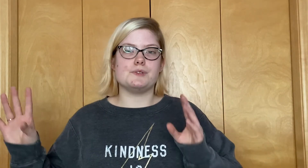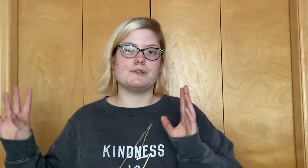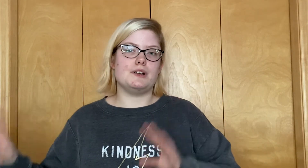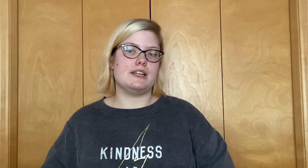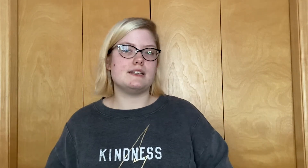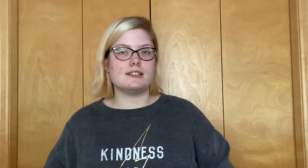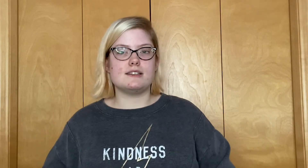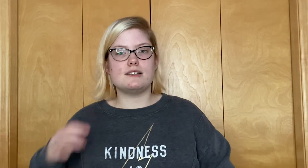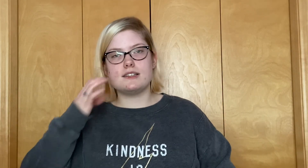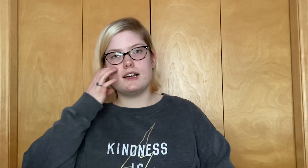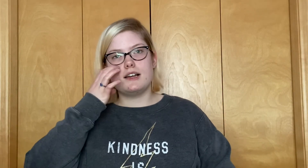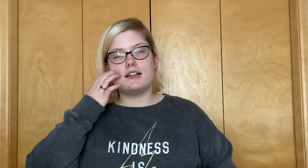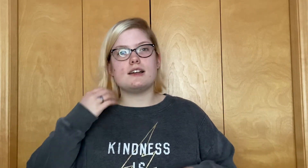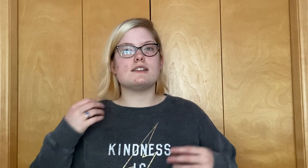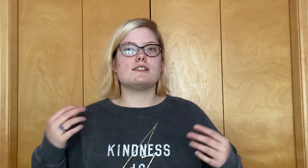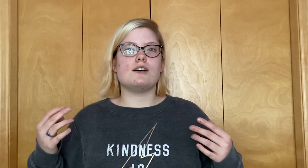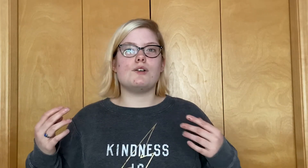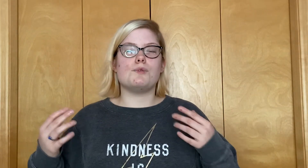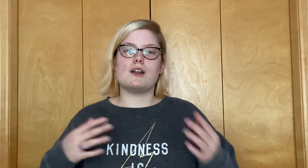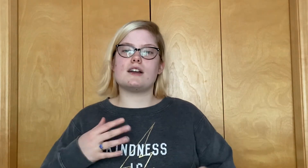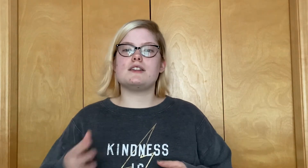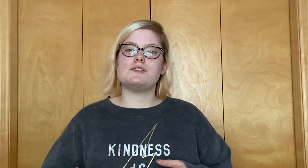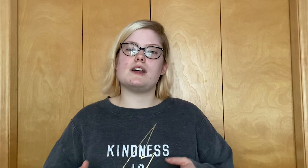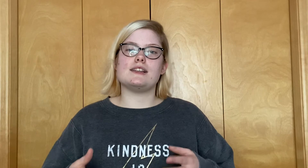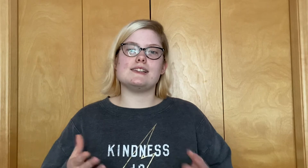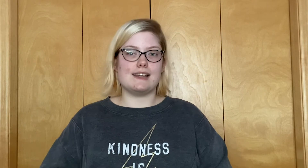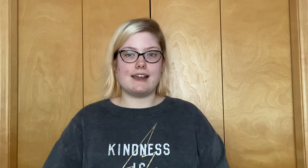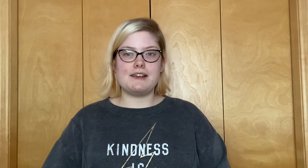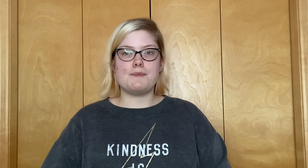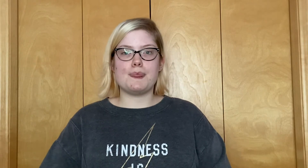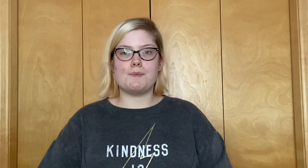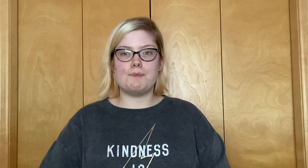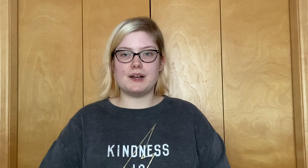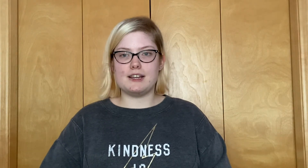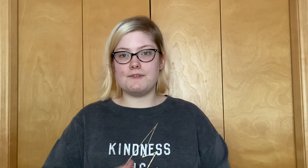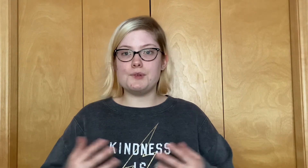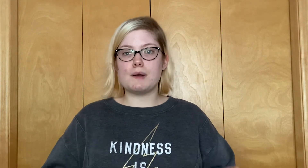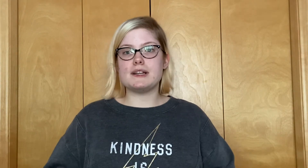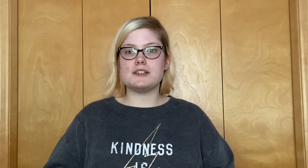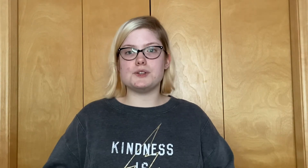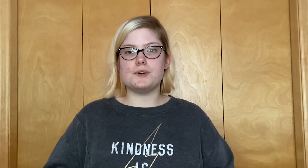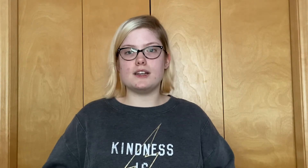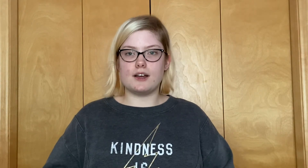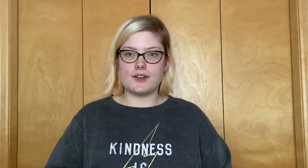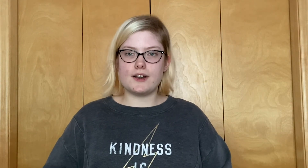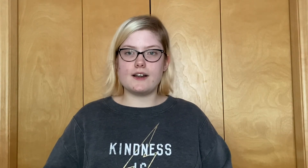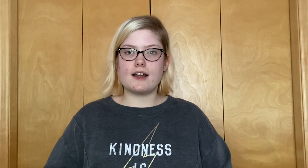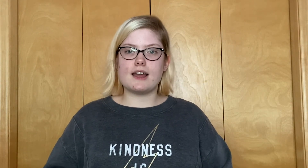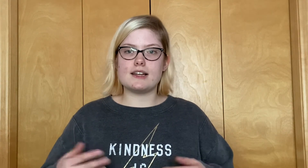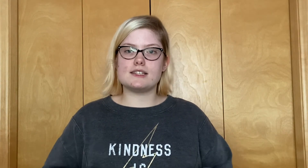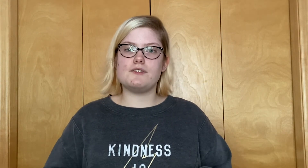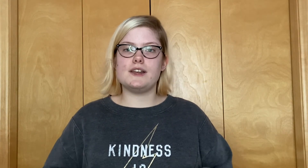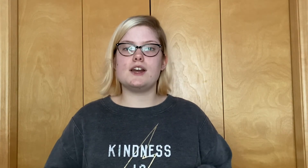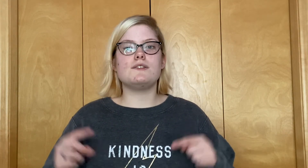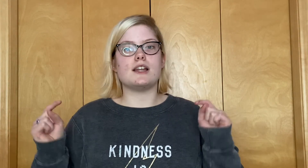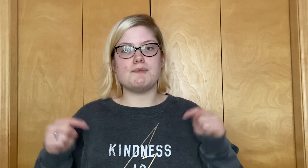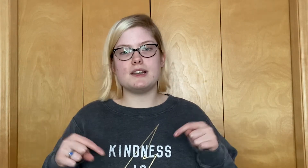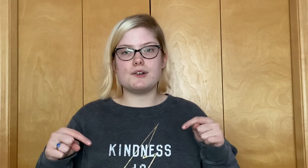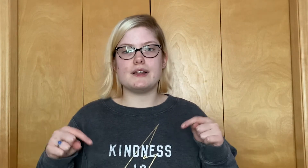or nieces. So we're not going to do that today. But if you want me to do another ASL video, let me know in the